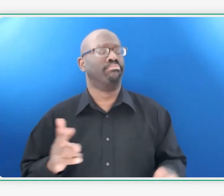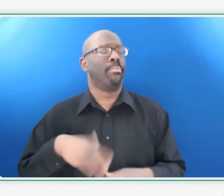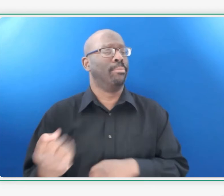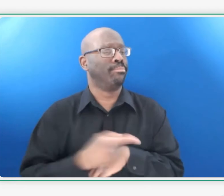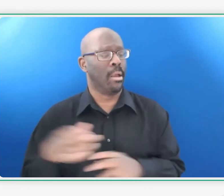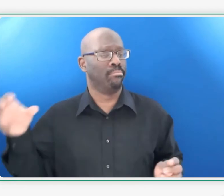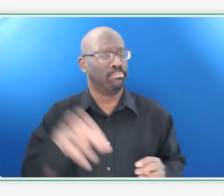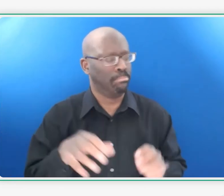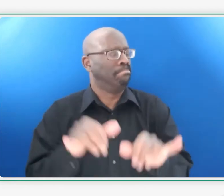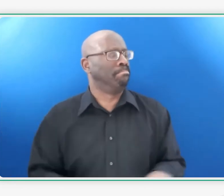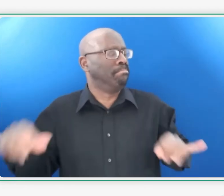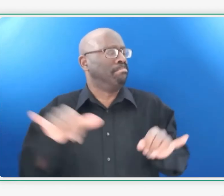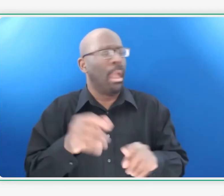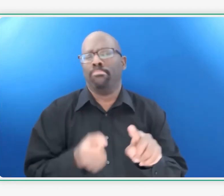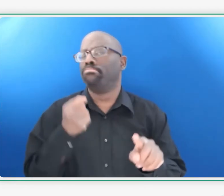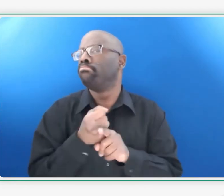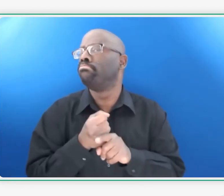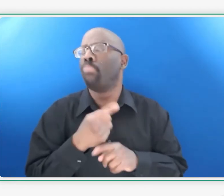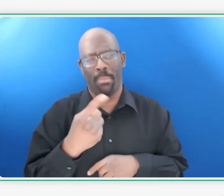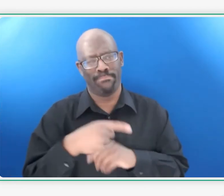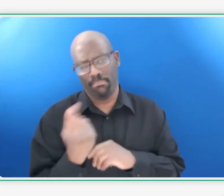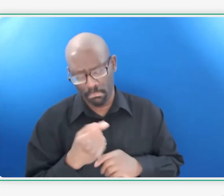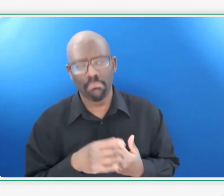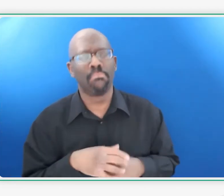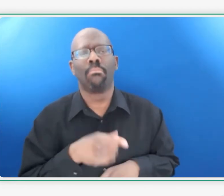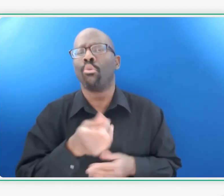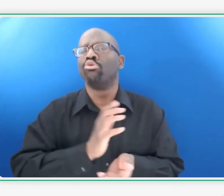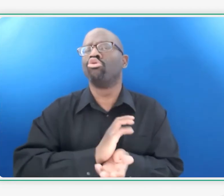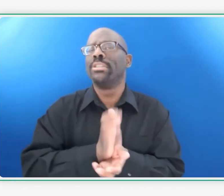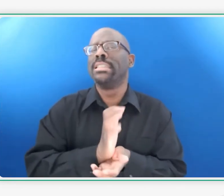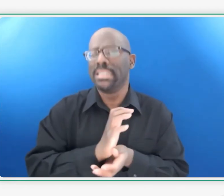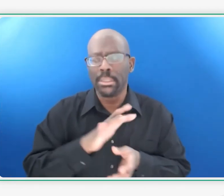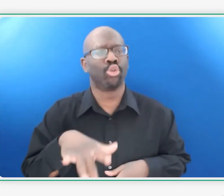in the same area. So every day they go through the maze, get the cheese, and leave.